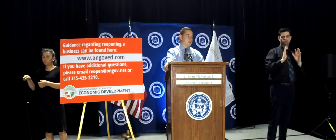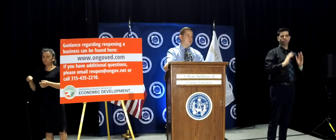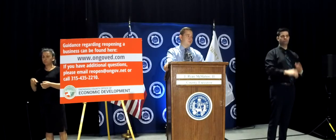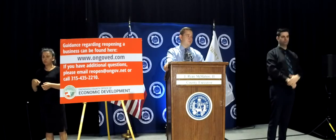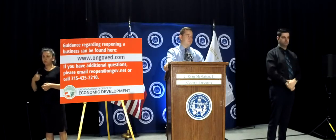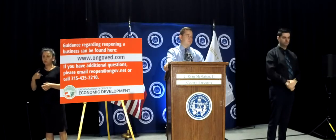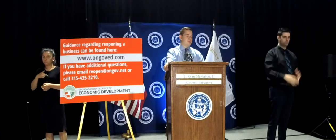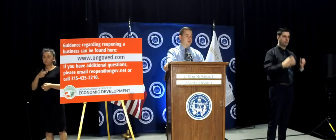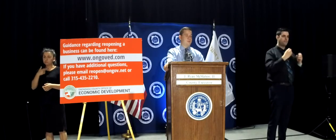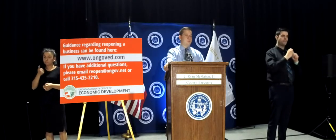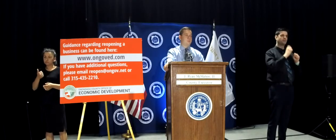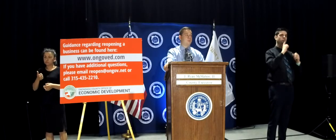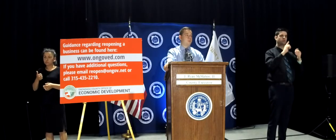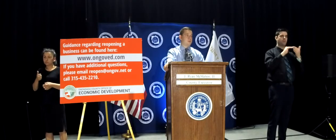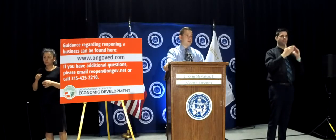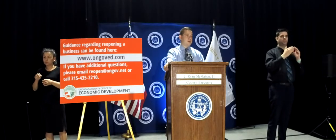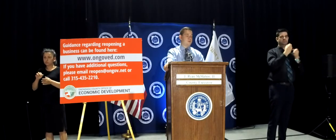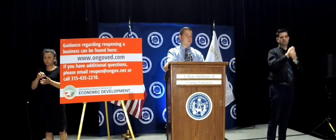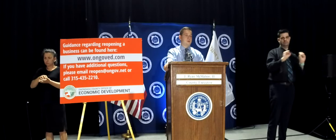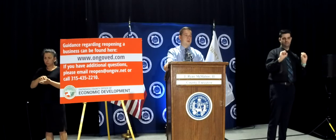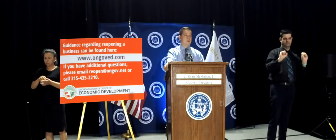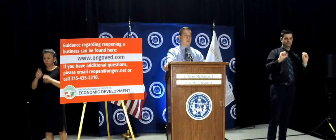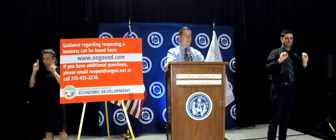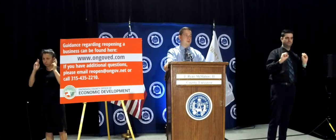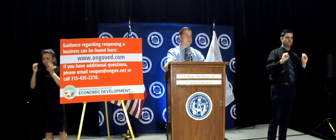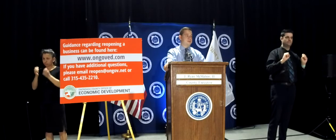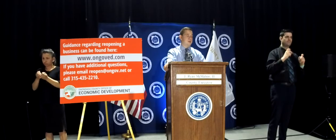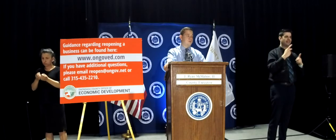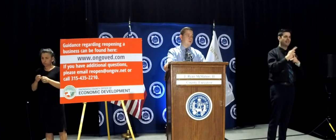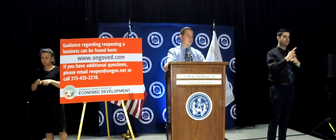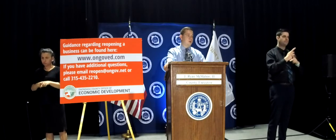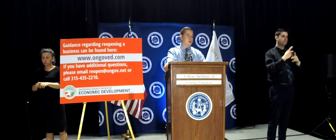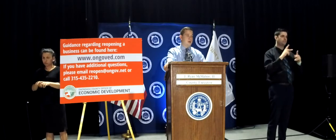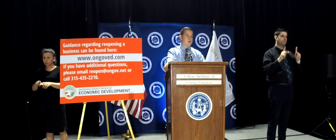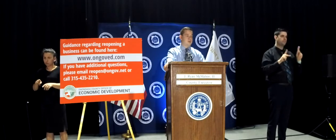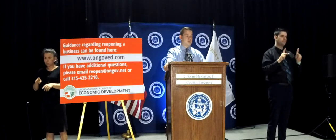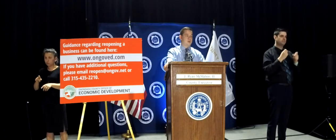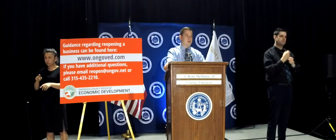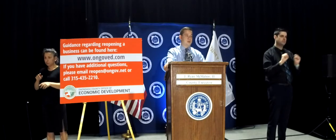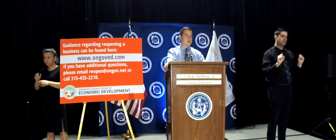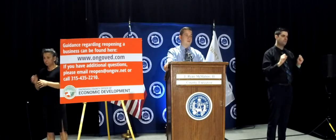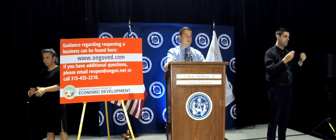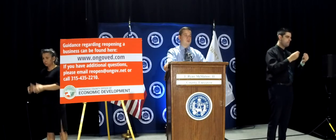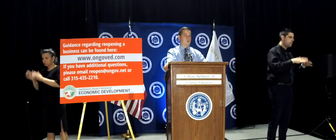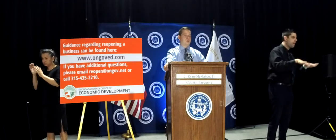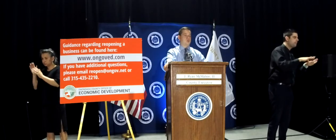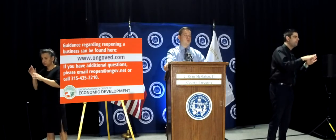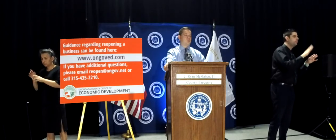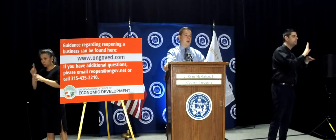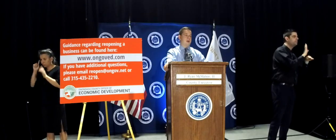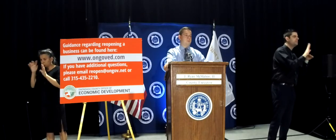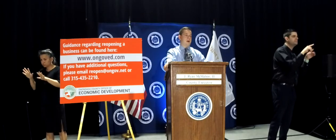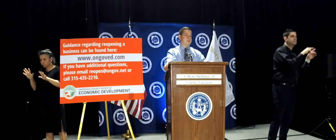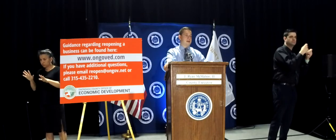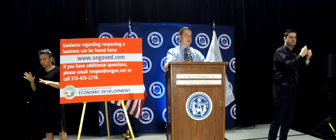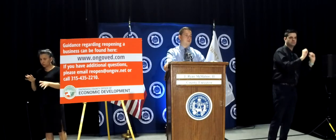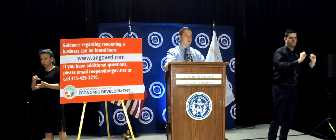community safe and keep the people safe, property safe. And certainly if things were to spread outside